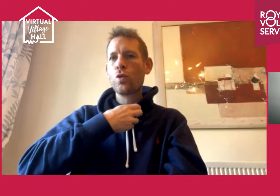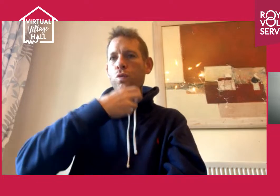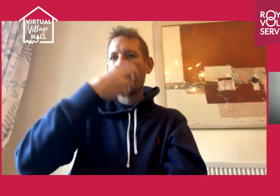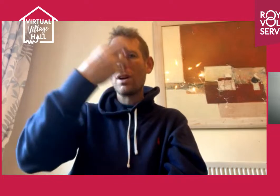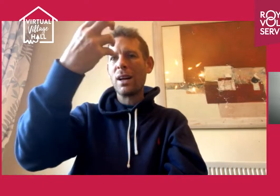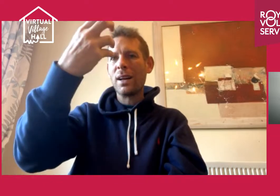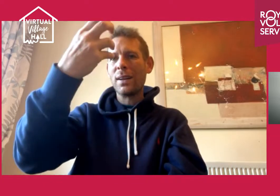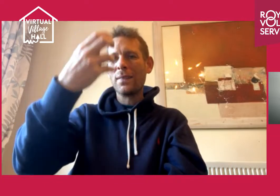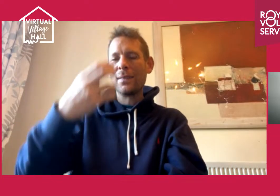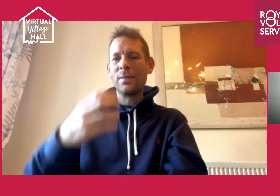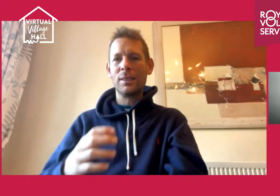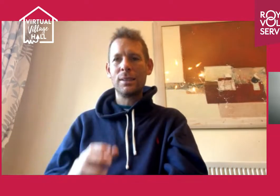Giraffe.